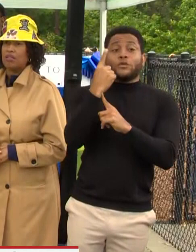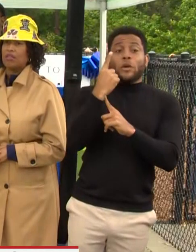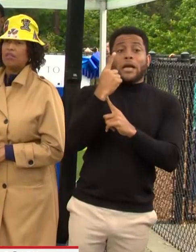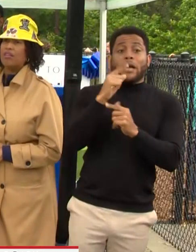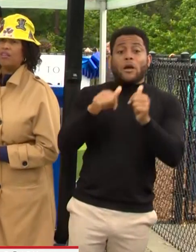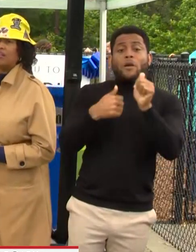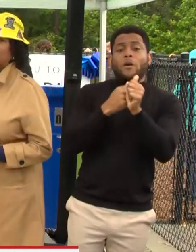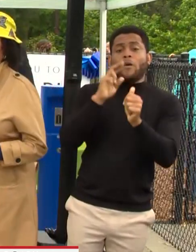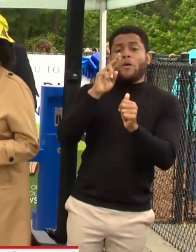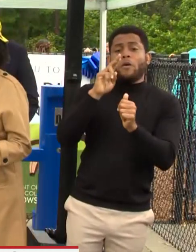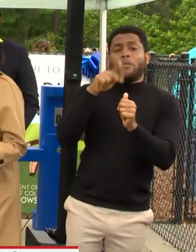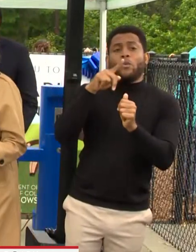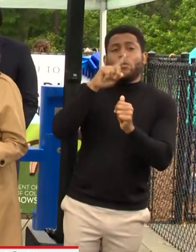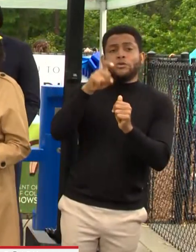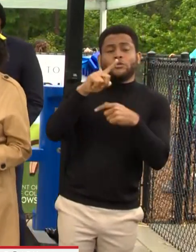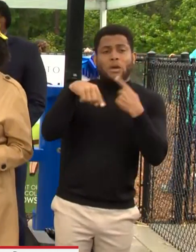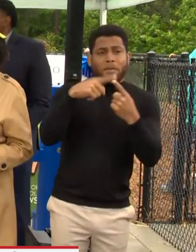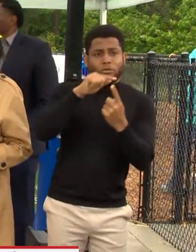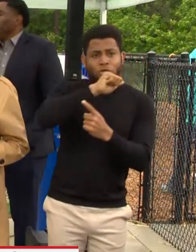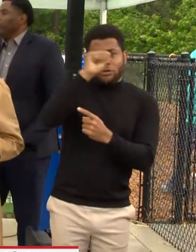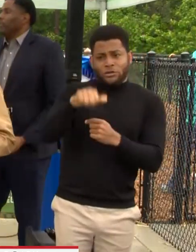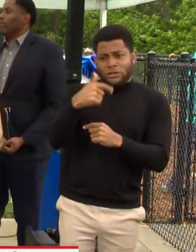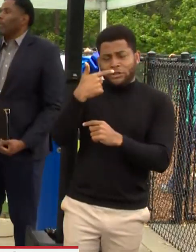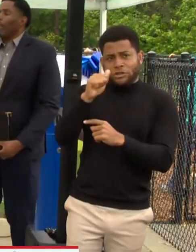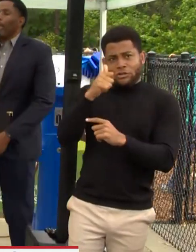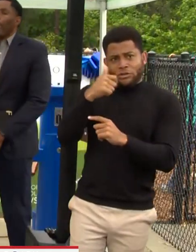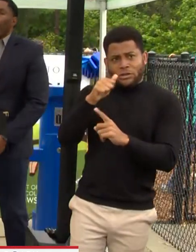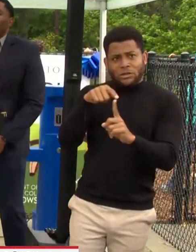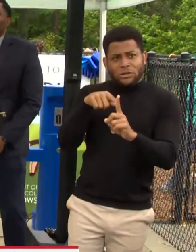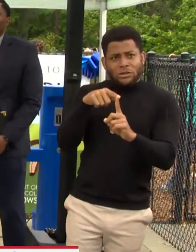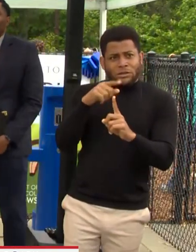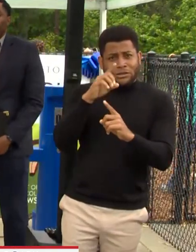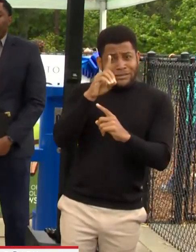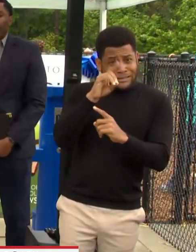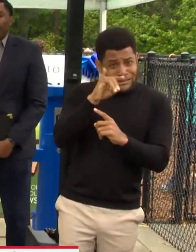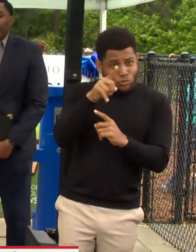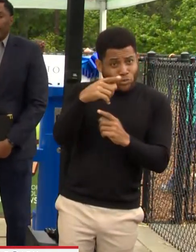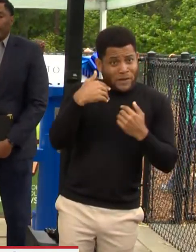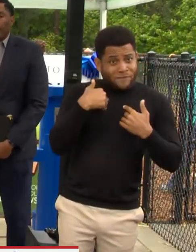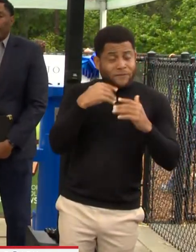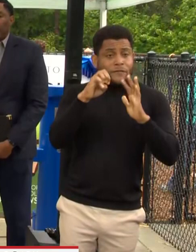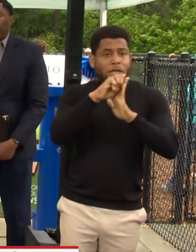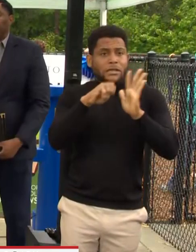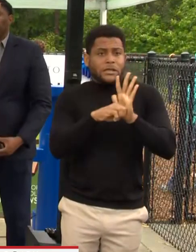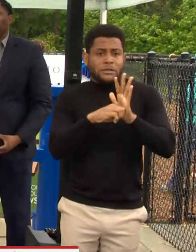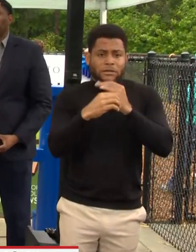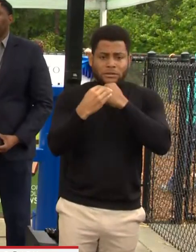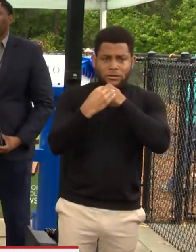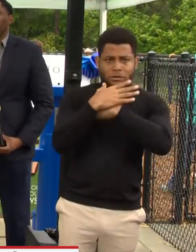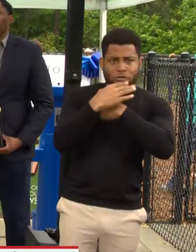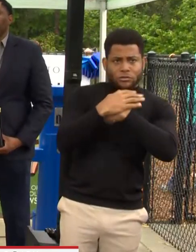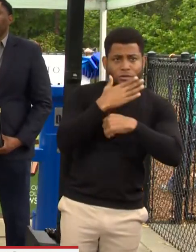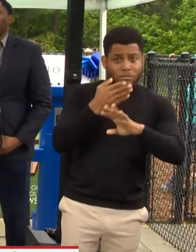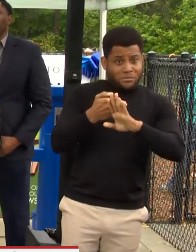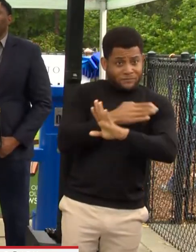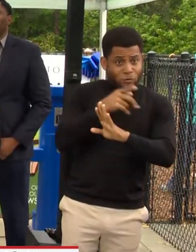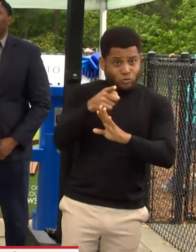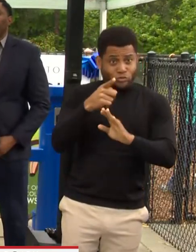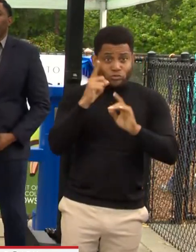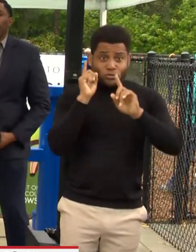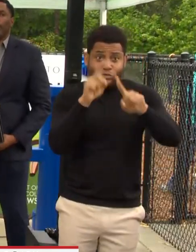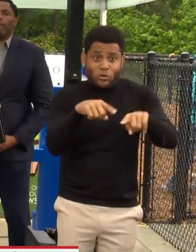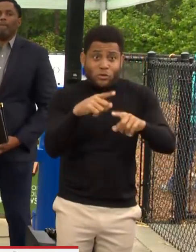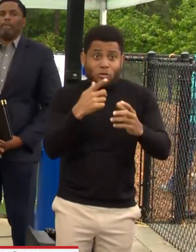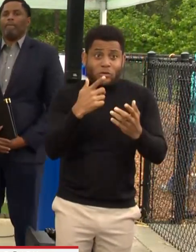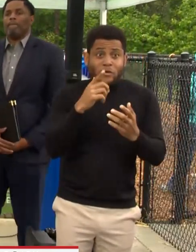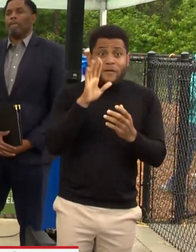trip. Did you seek any ethics guidance or receive any ethics guidance prior to, receiving the $5,000